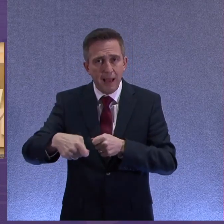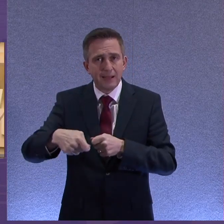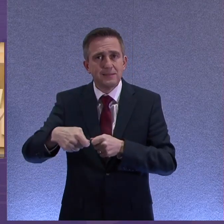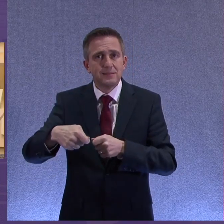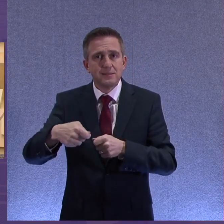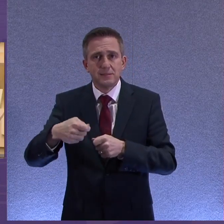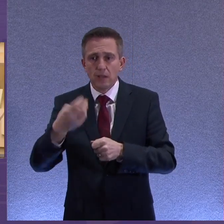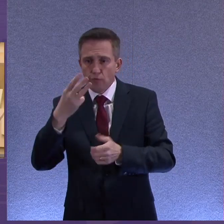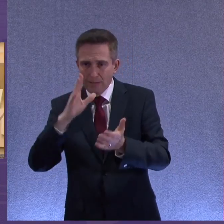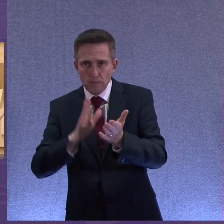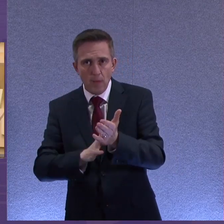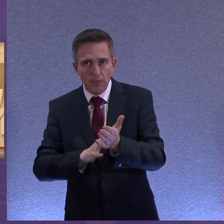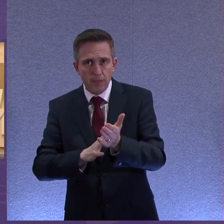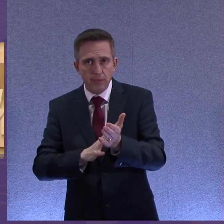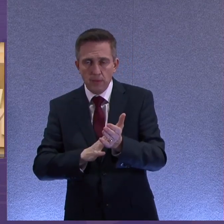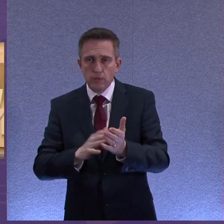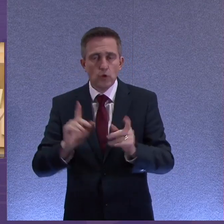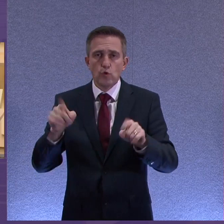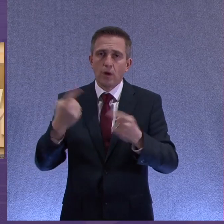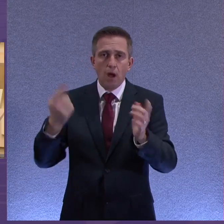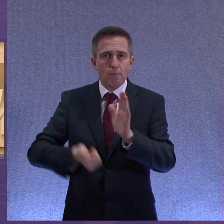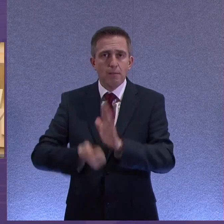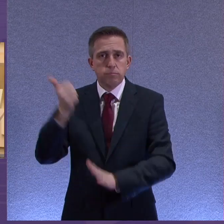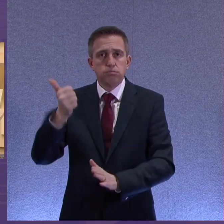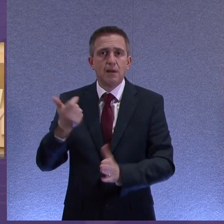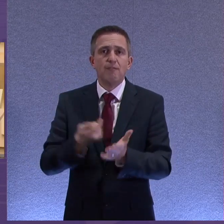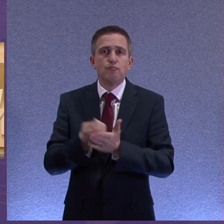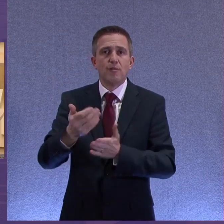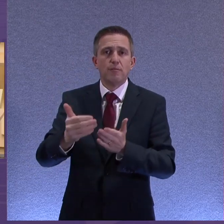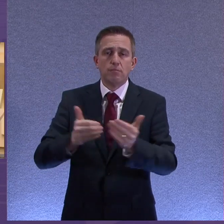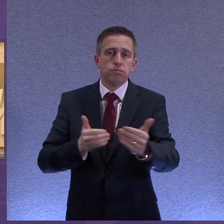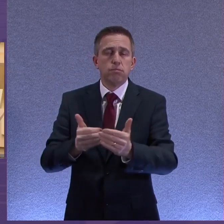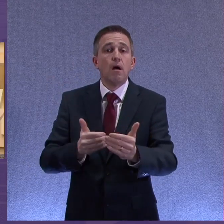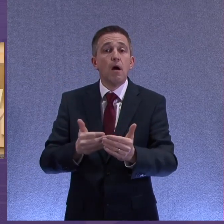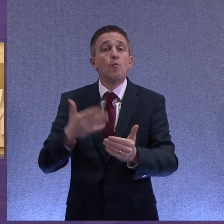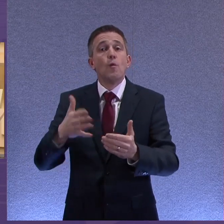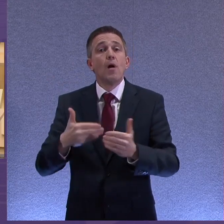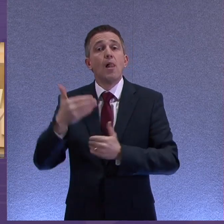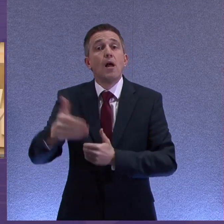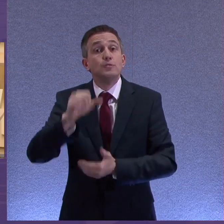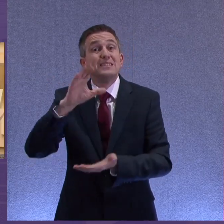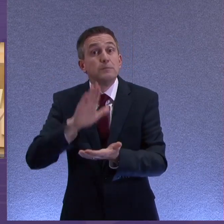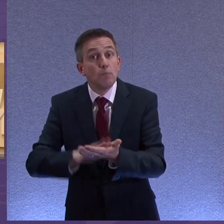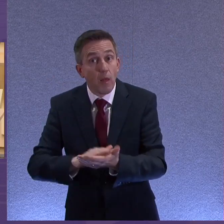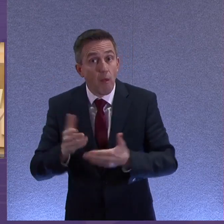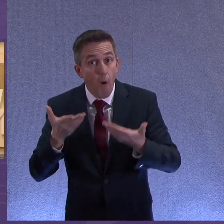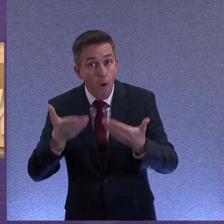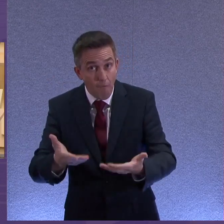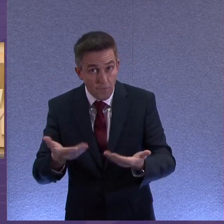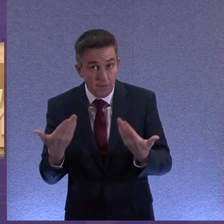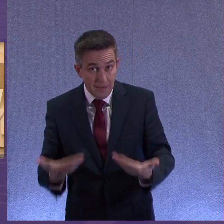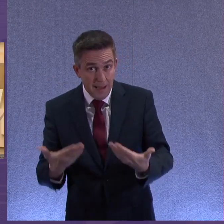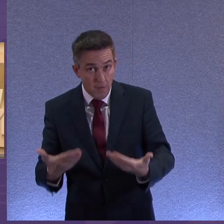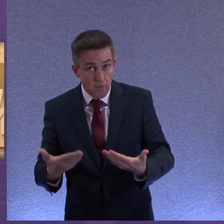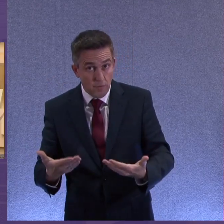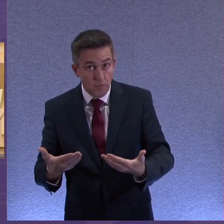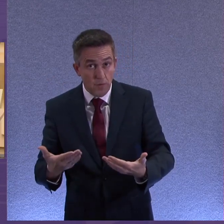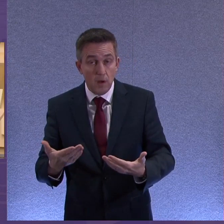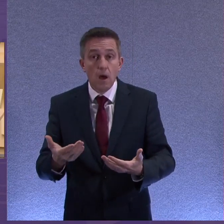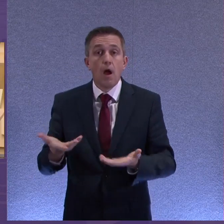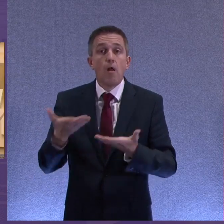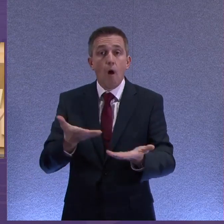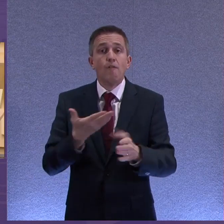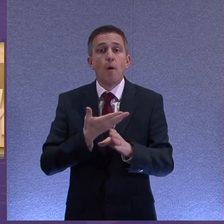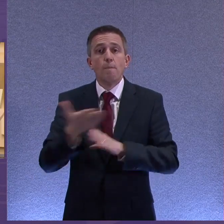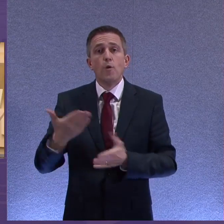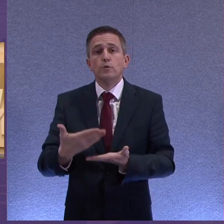which people can't be evicted in terms of rent arrears to 6 months, and we will continue to look at how we give people additional security